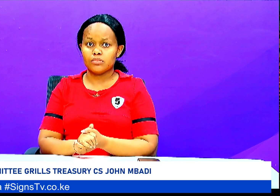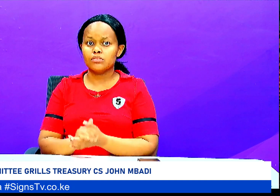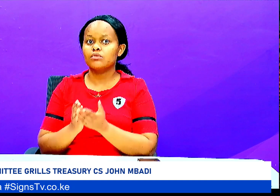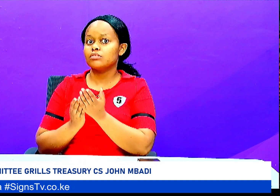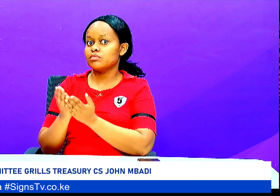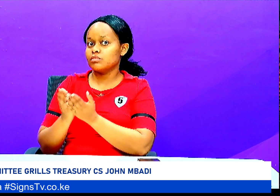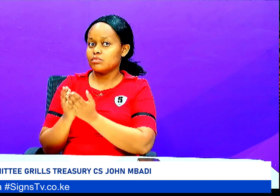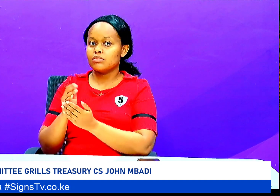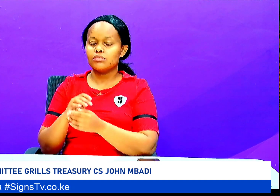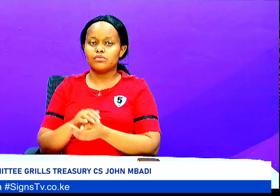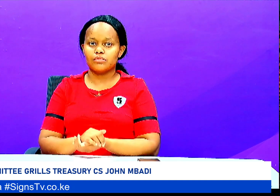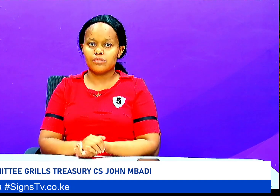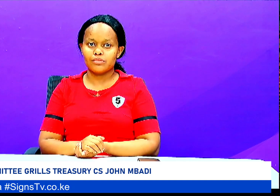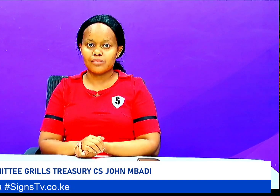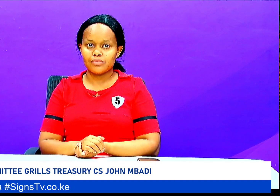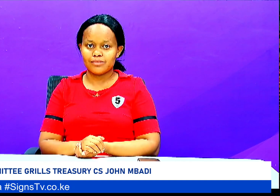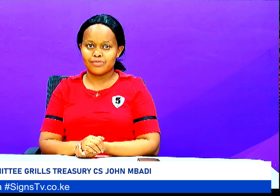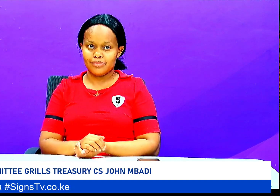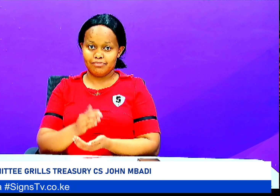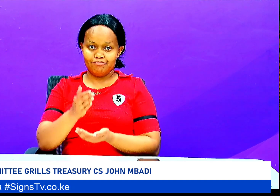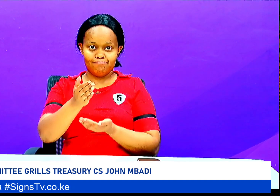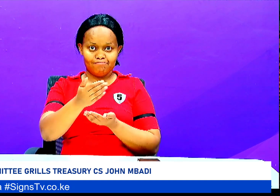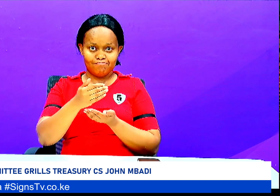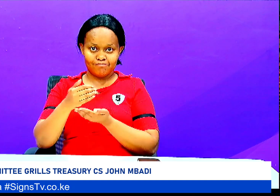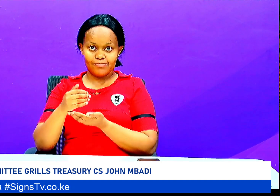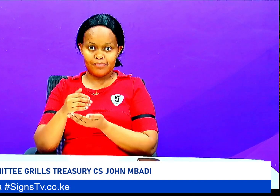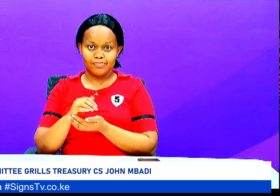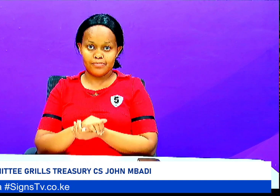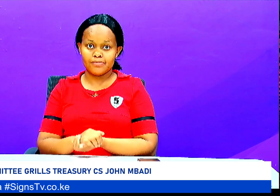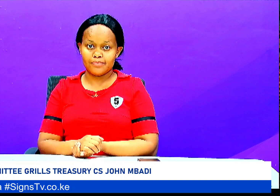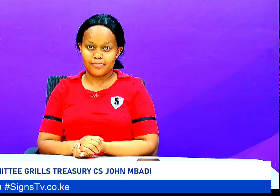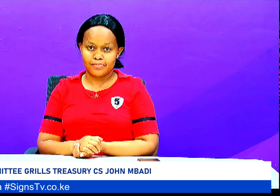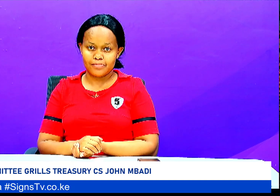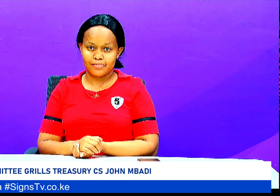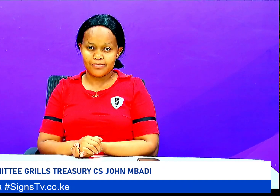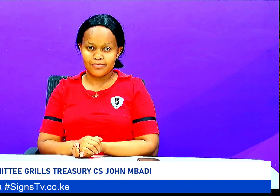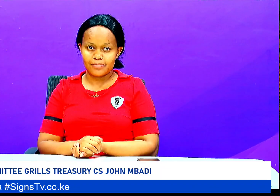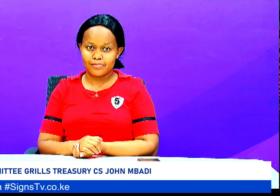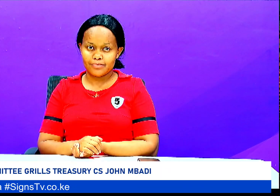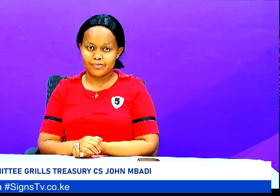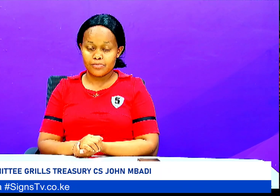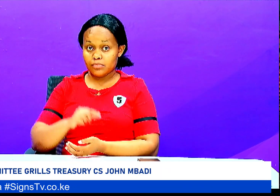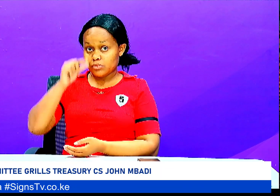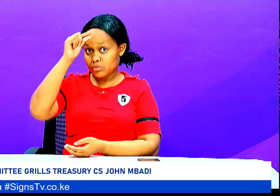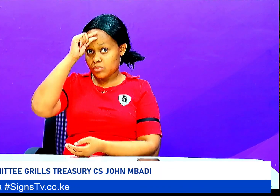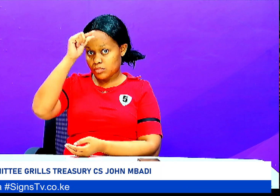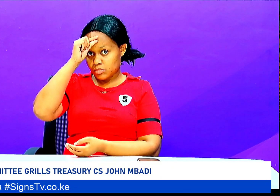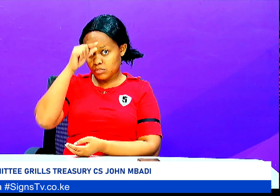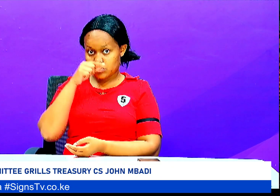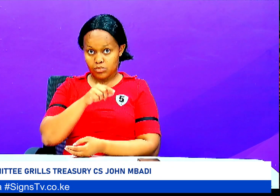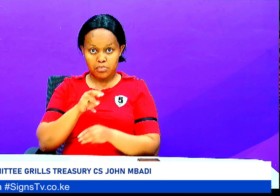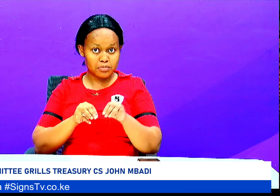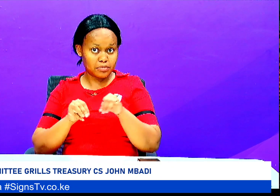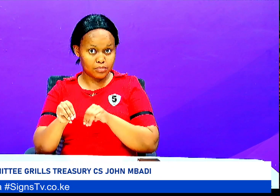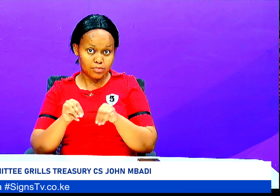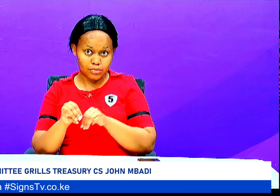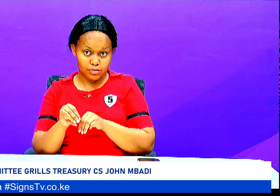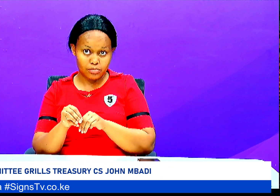is currently being used to service debt. The committee sought